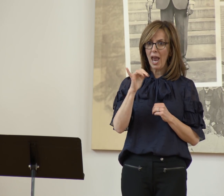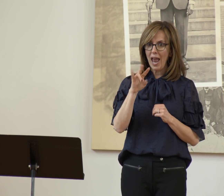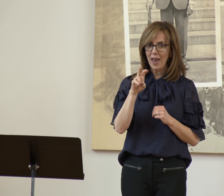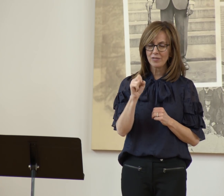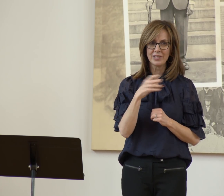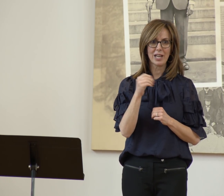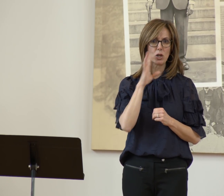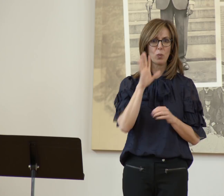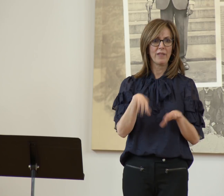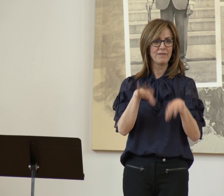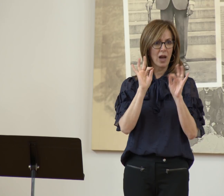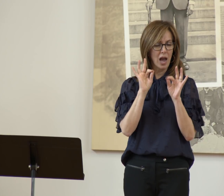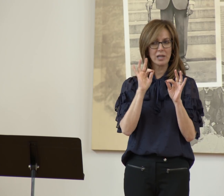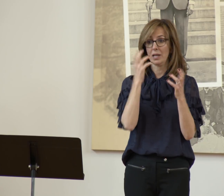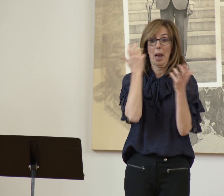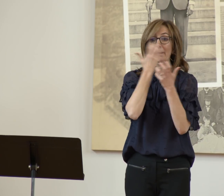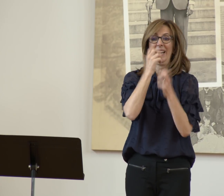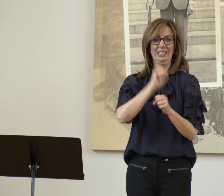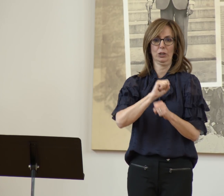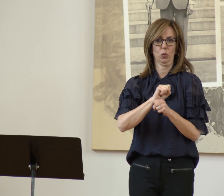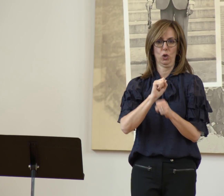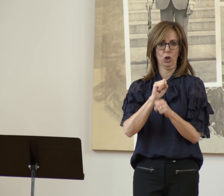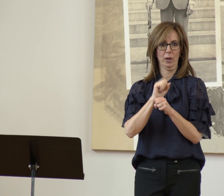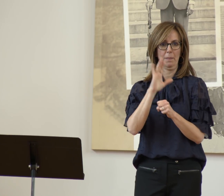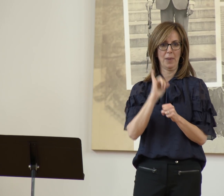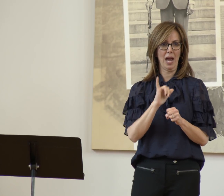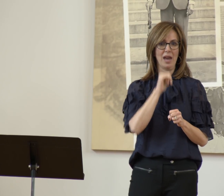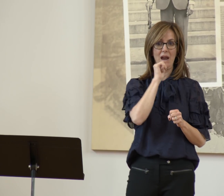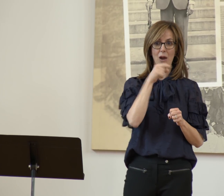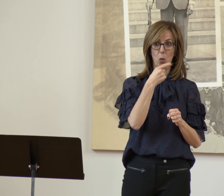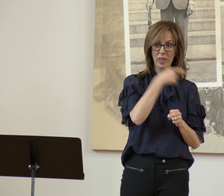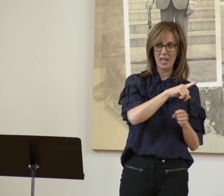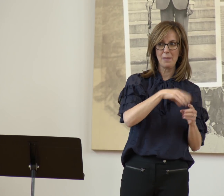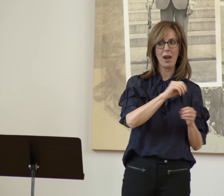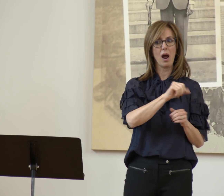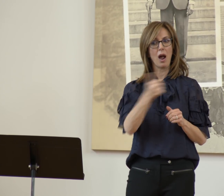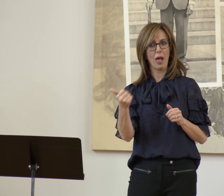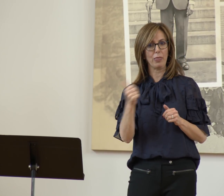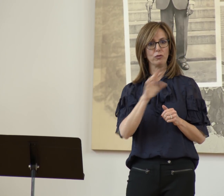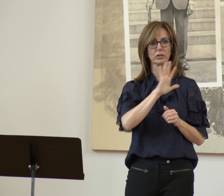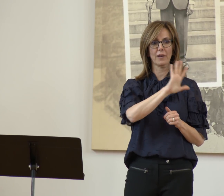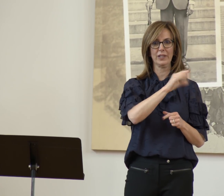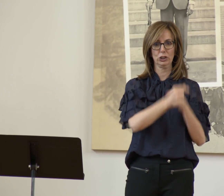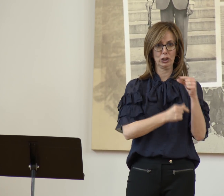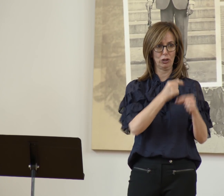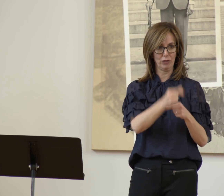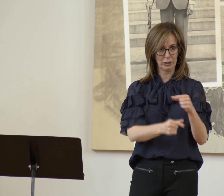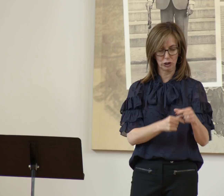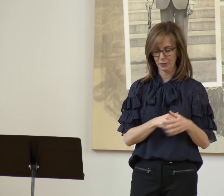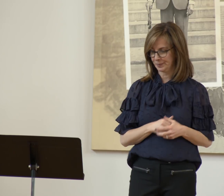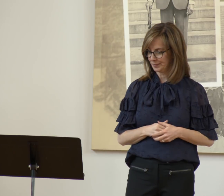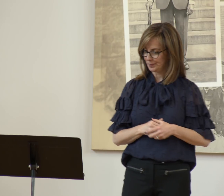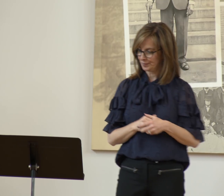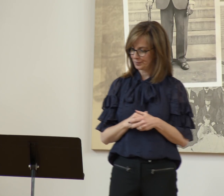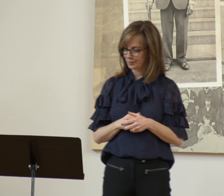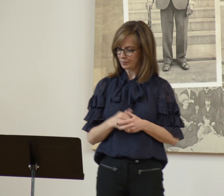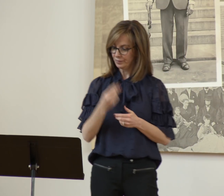see those in our archives. You'll find amazing works by him and others of his